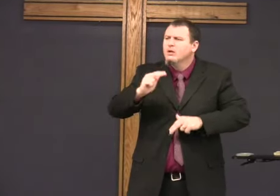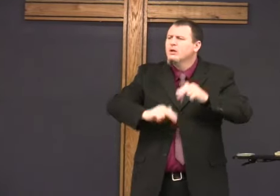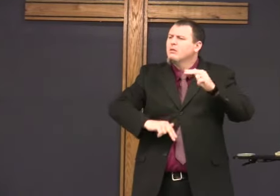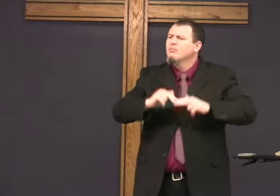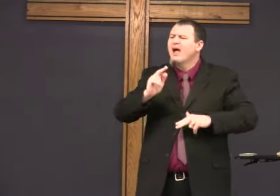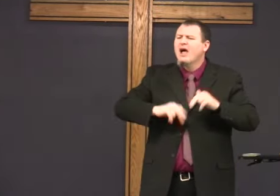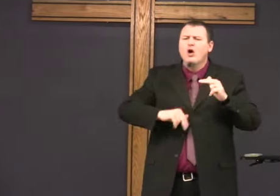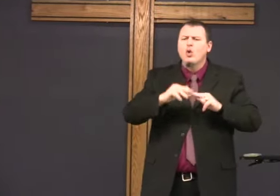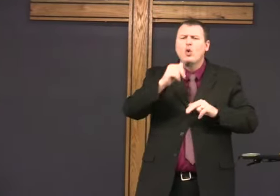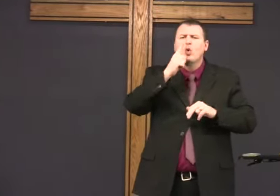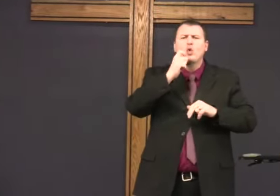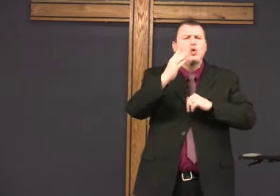thank you.